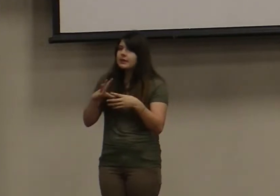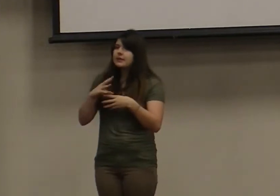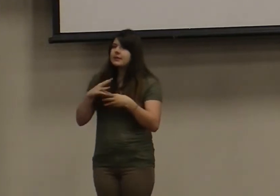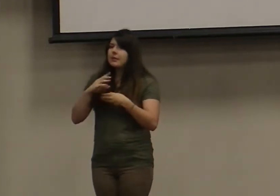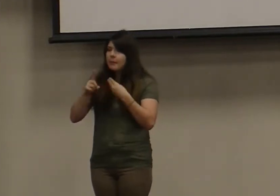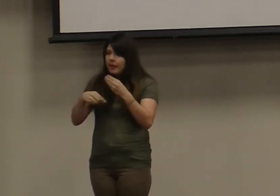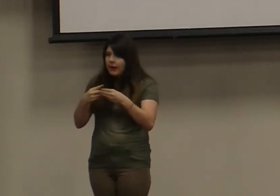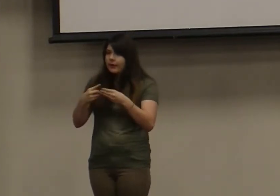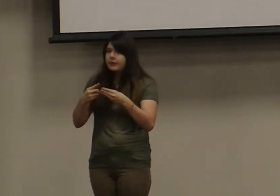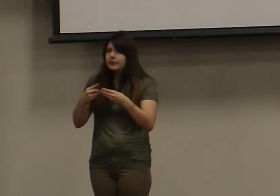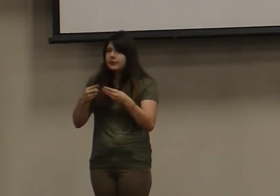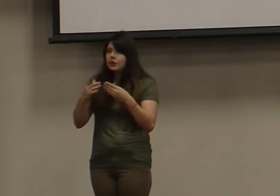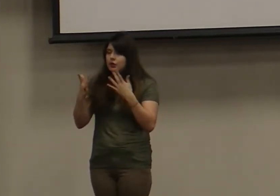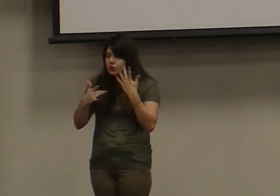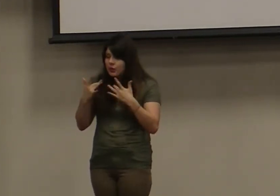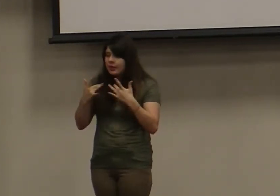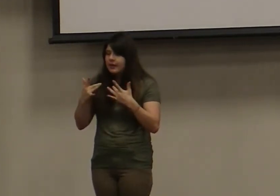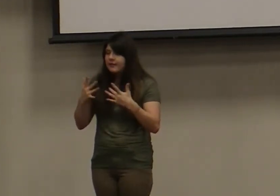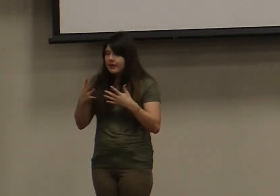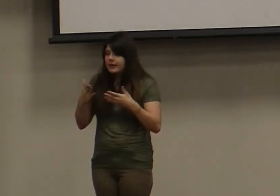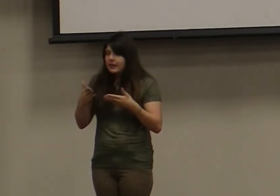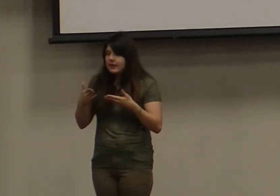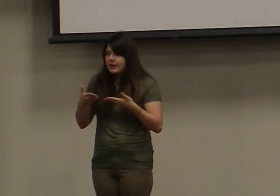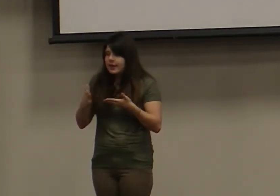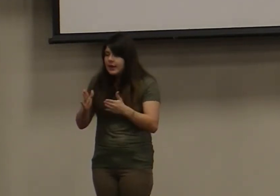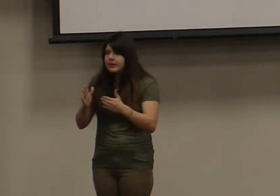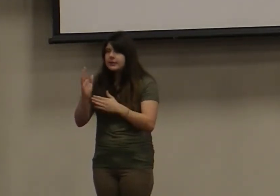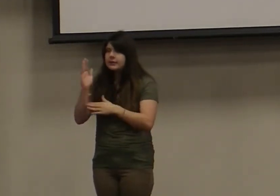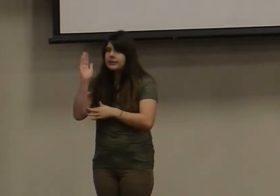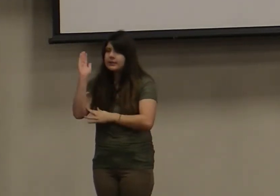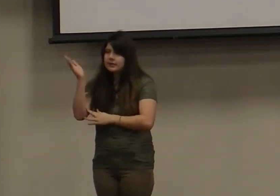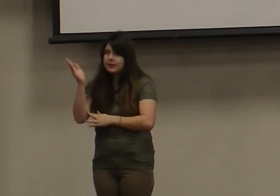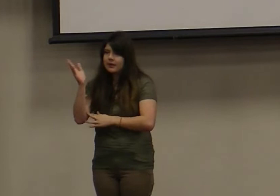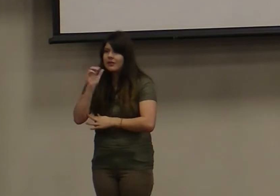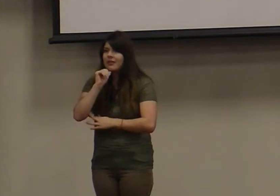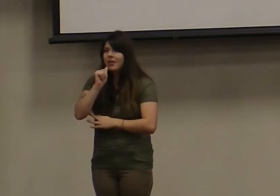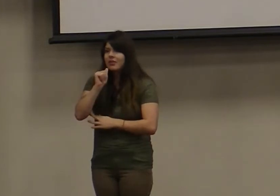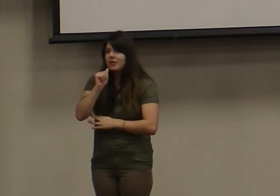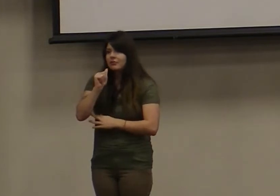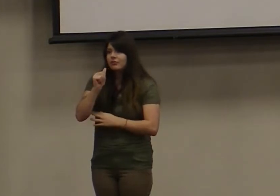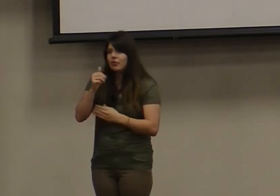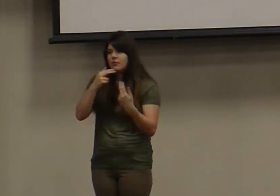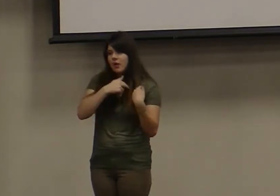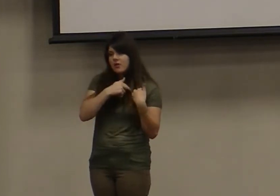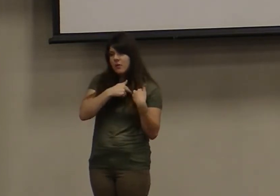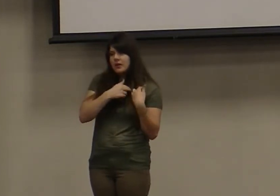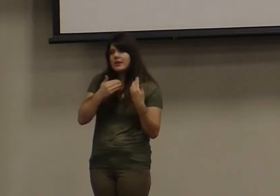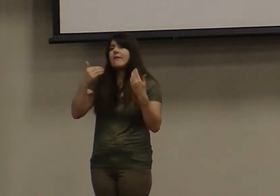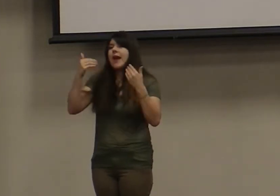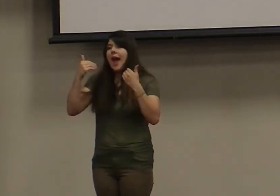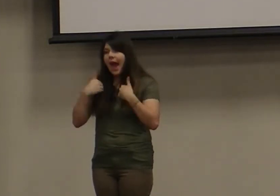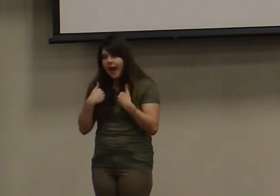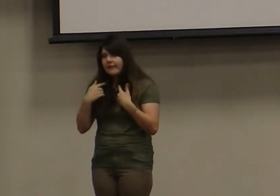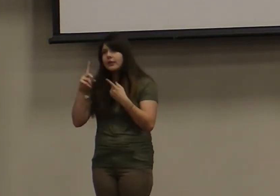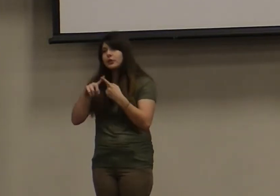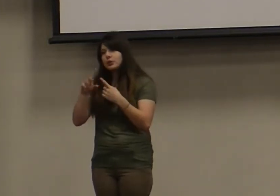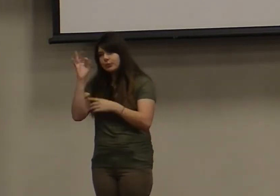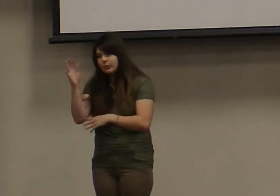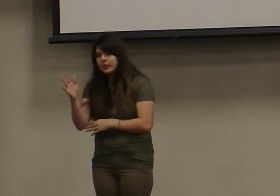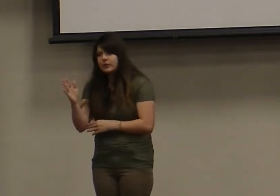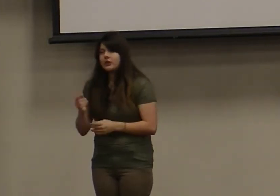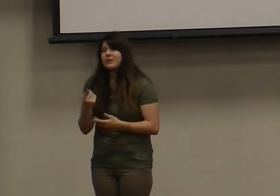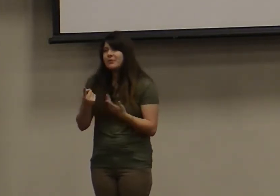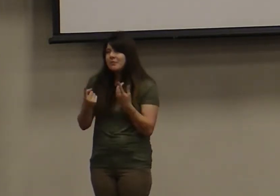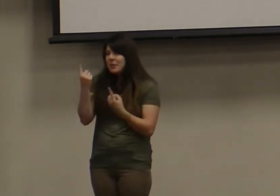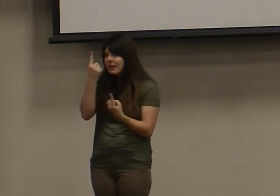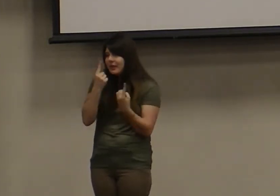preach, not the duties of having to preach. And you may be thinking to yourself this